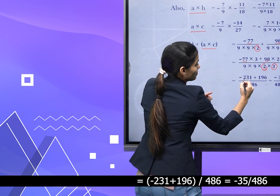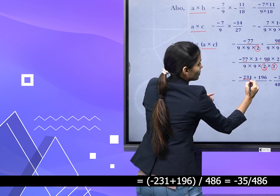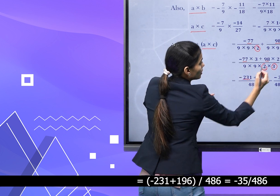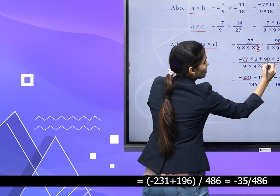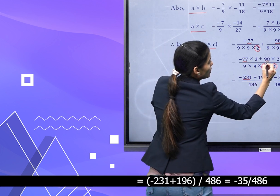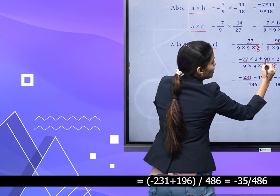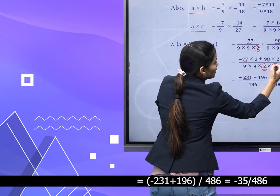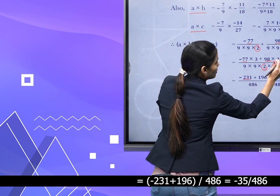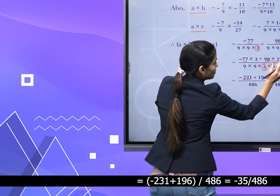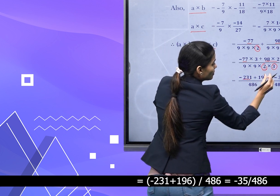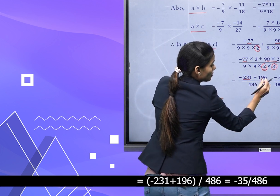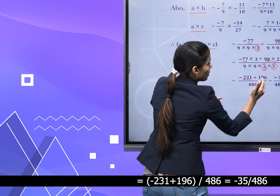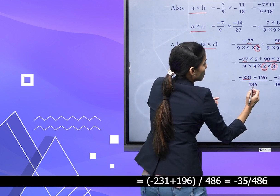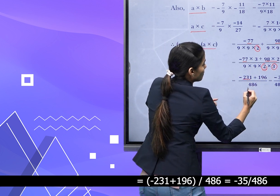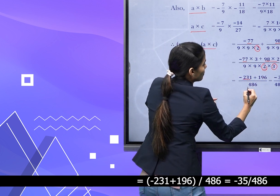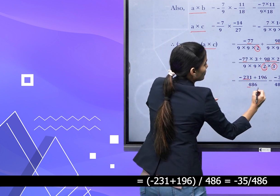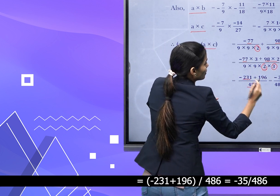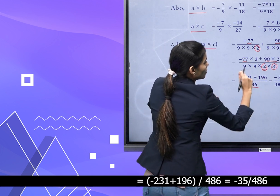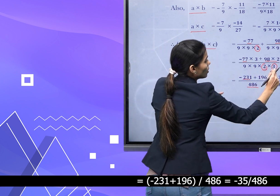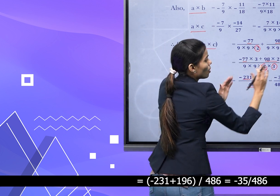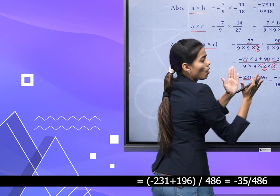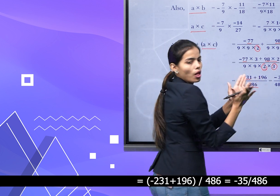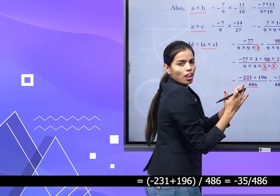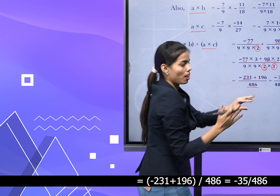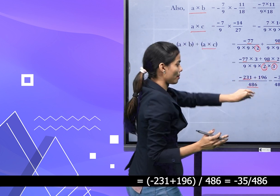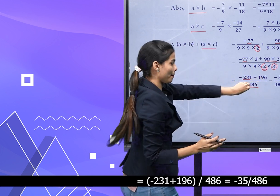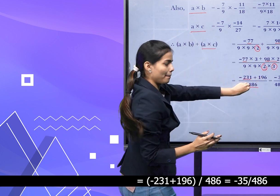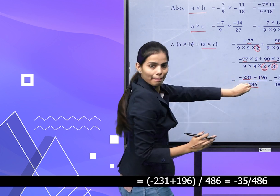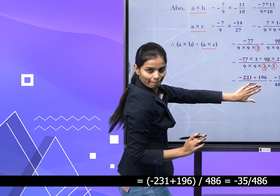Is equal to minus 231 plus 196 by 486